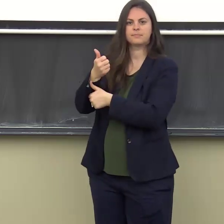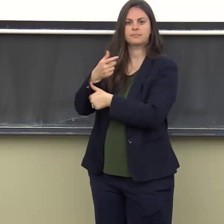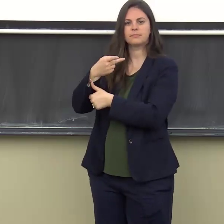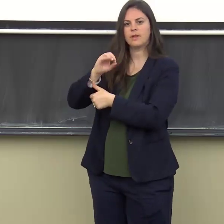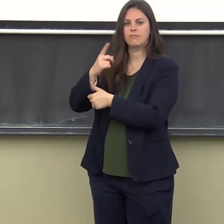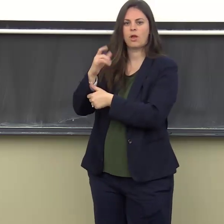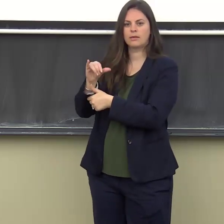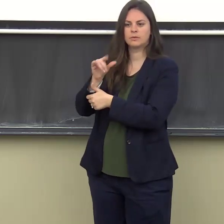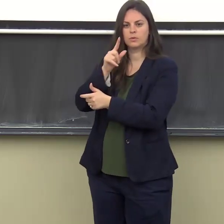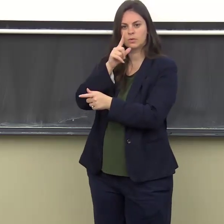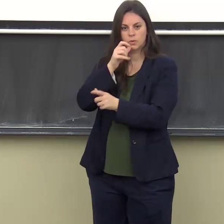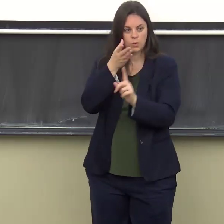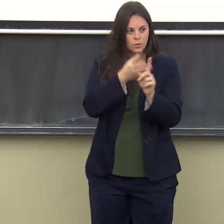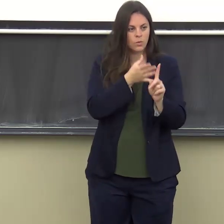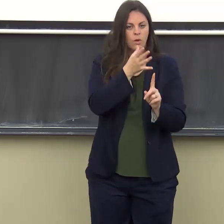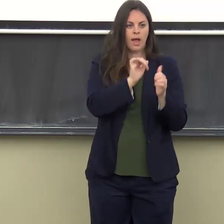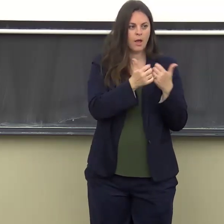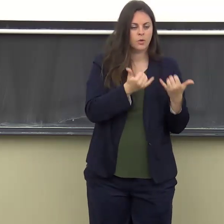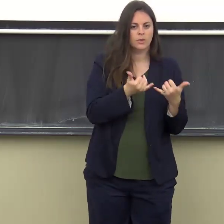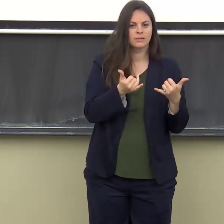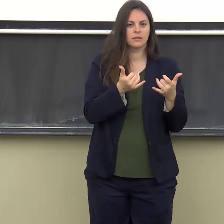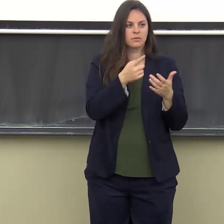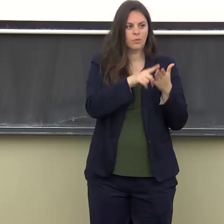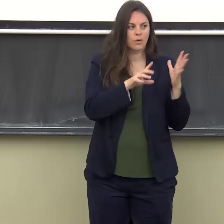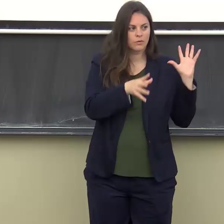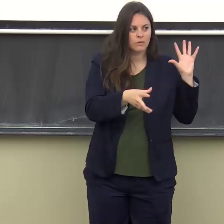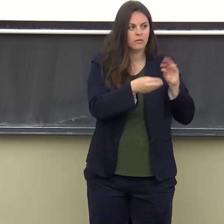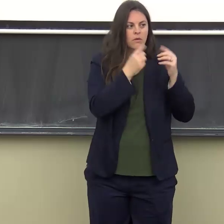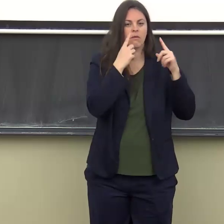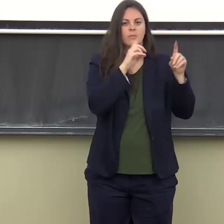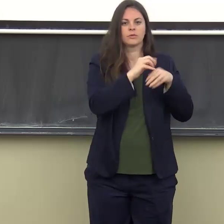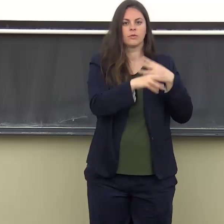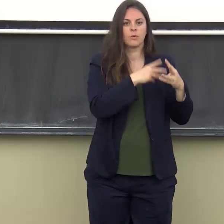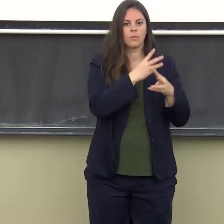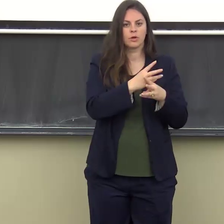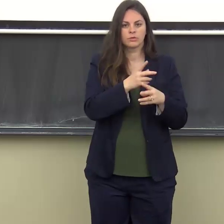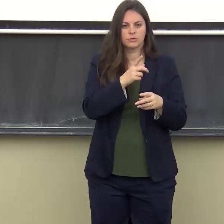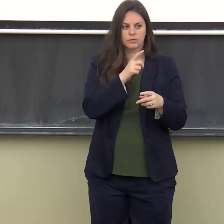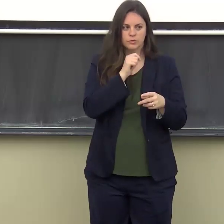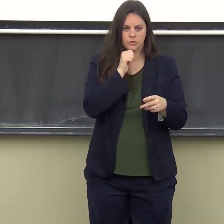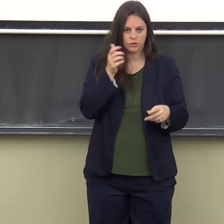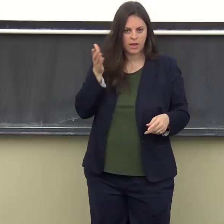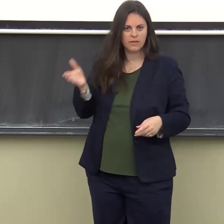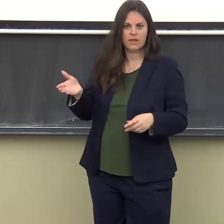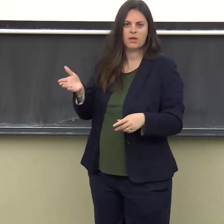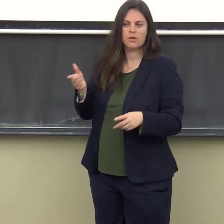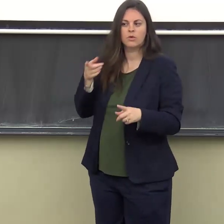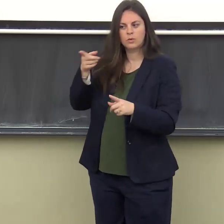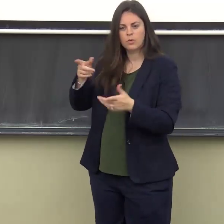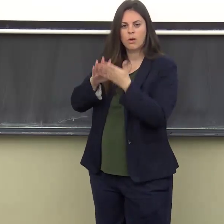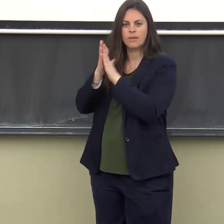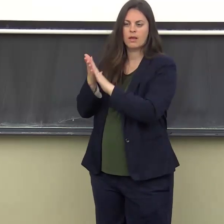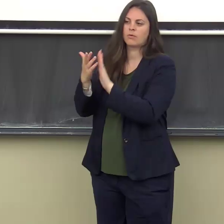you exist, what you've done in the world, you're not there. You're being represented in a proxy manner for a